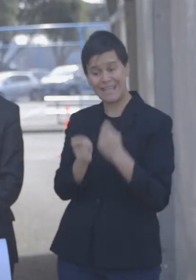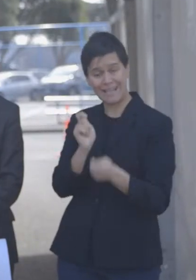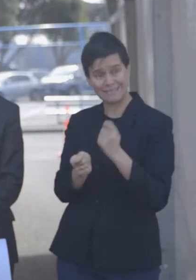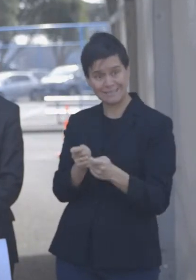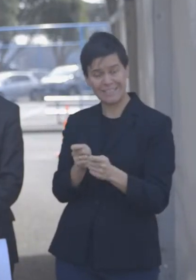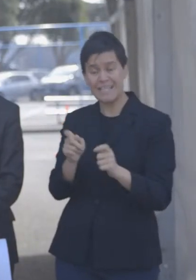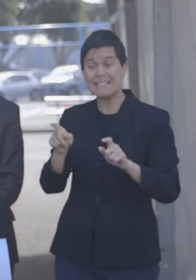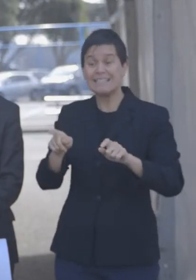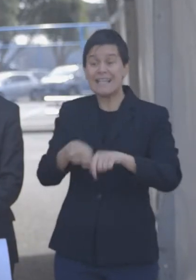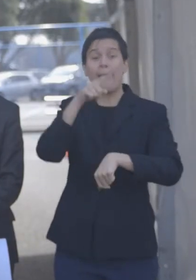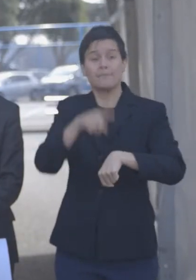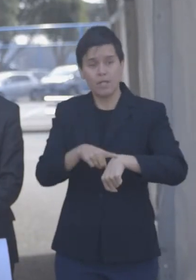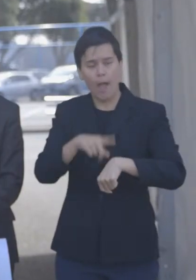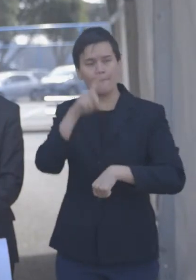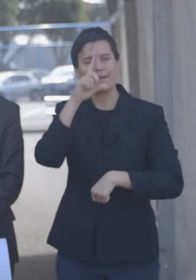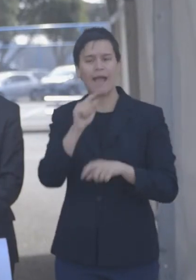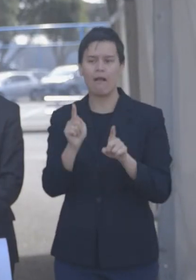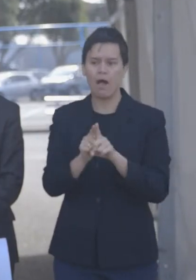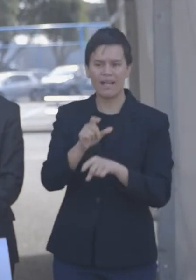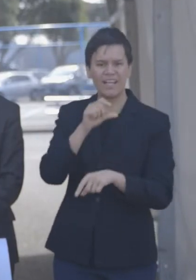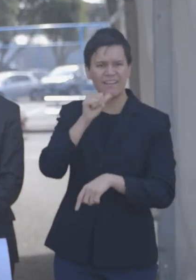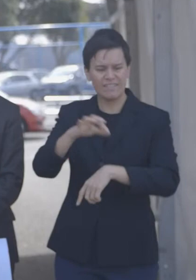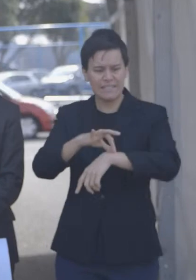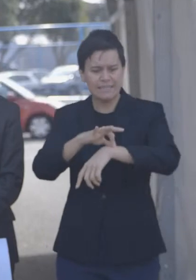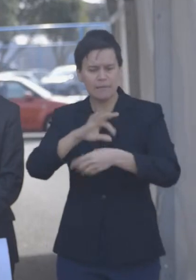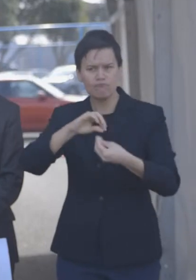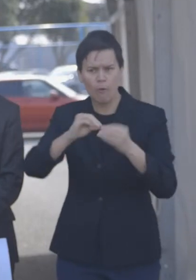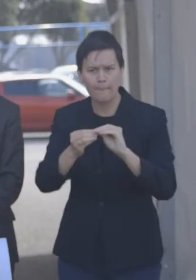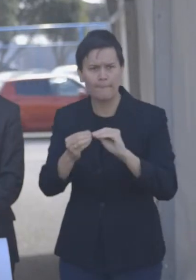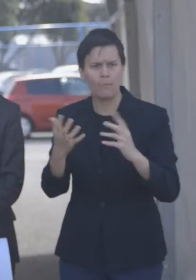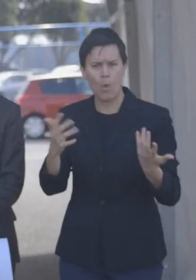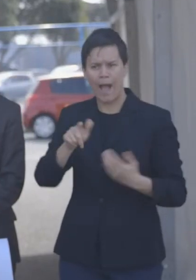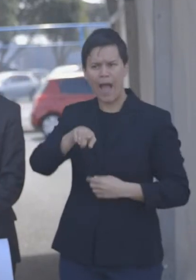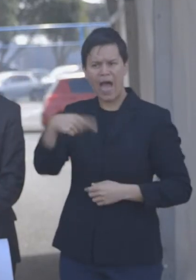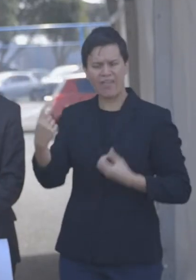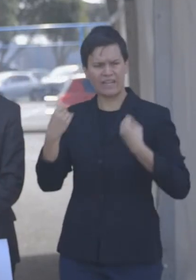as COVID swabbing or treating whatever was needed, really.